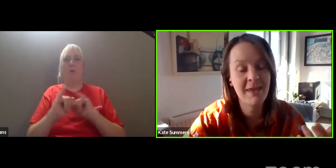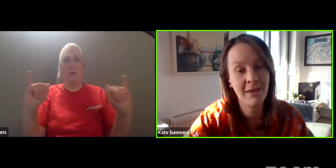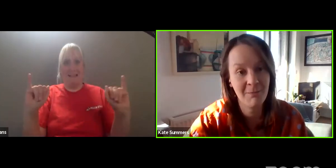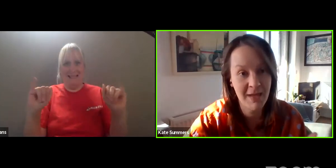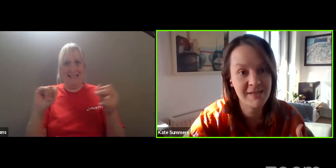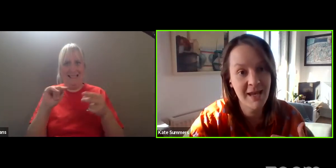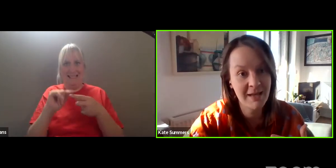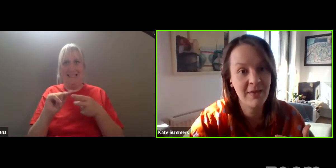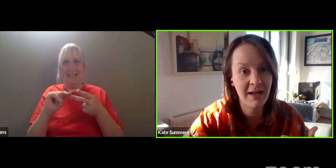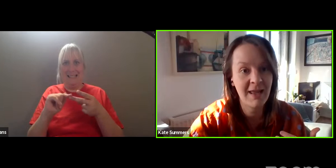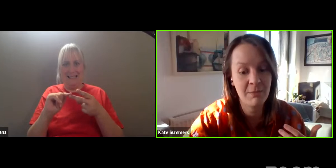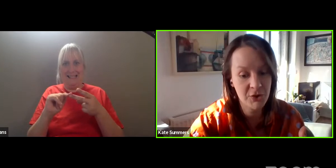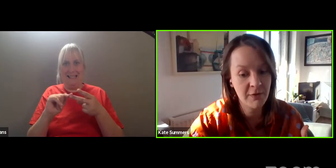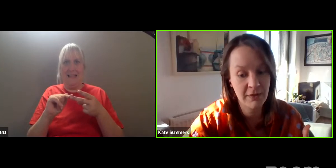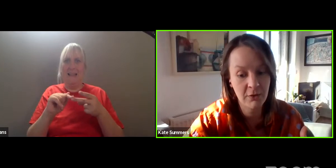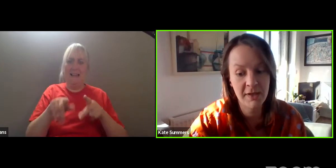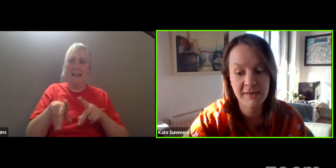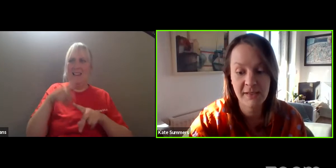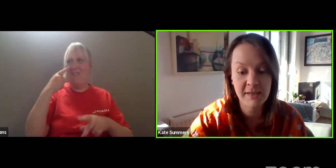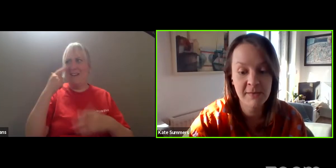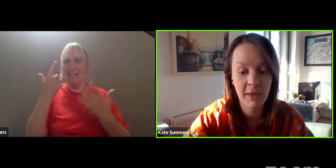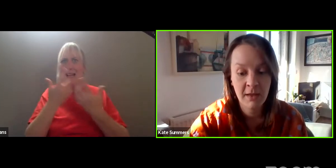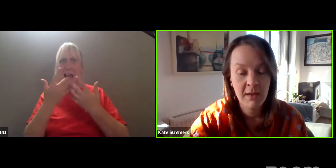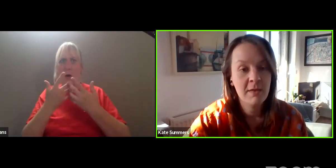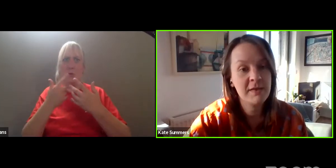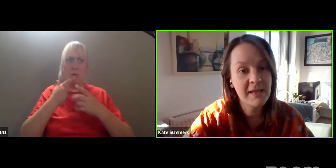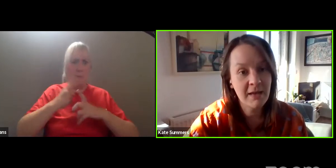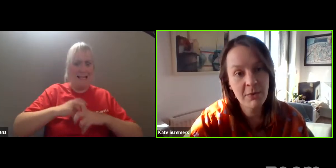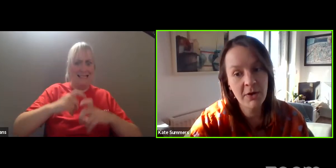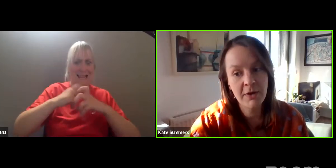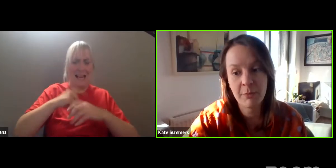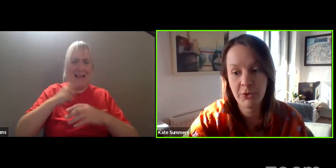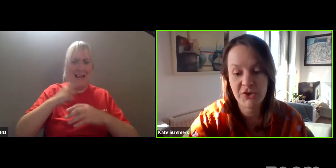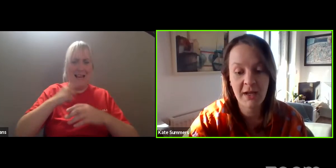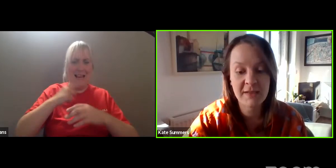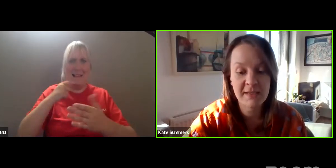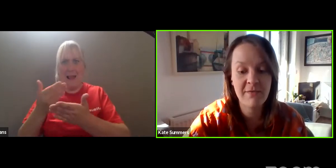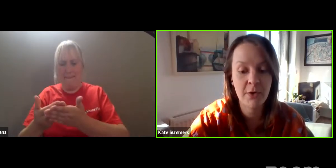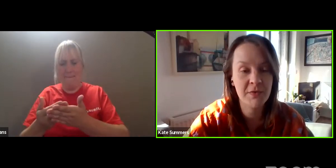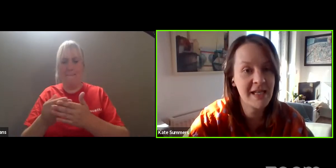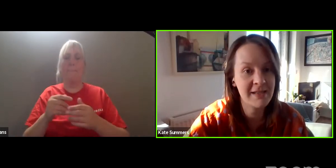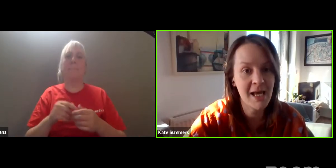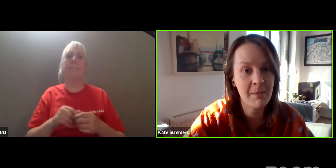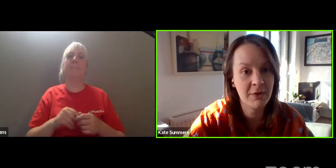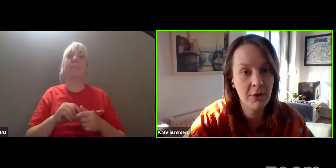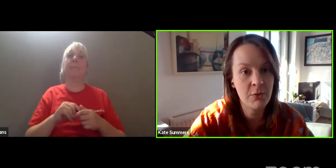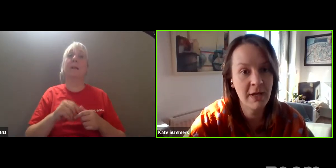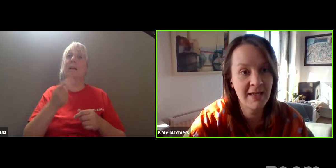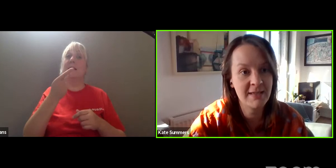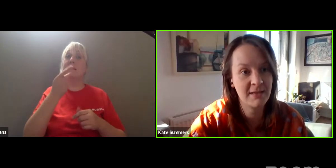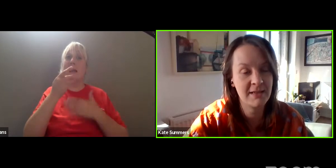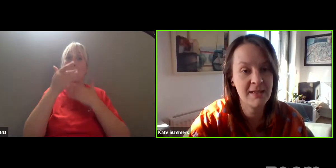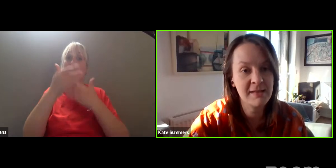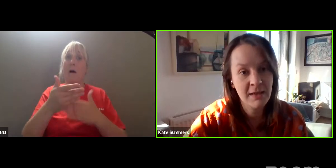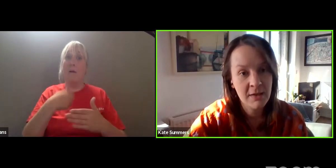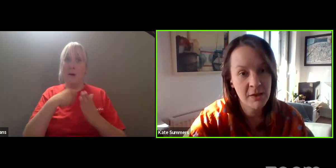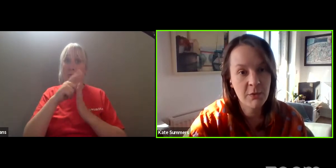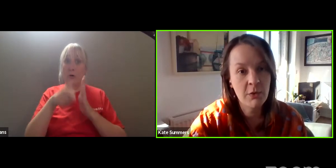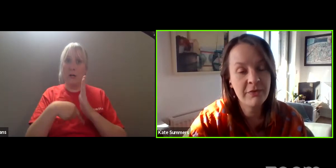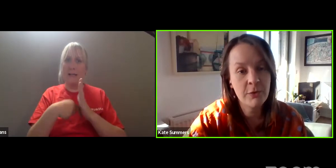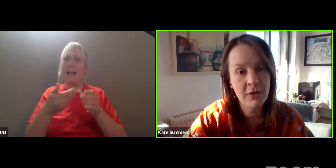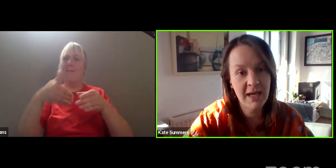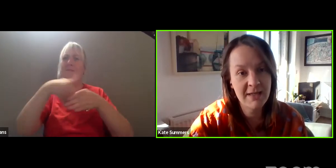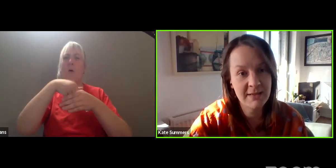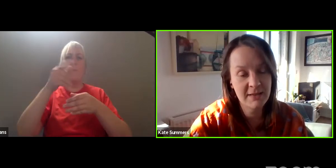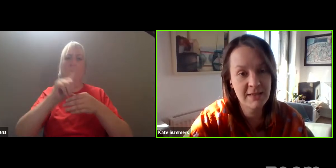themselves making and maintaining their claim during the crisis. The second part of the project involves in-depth local case studies. So